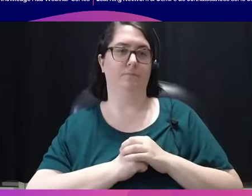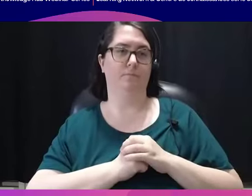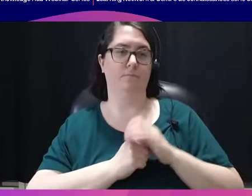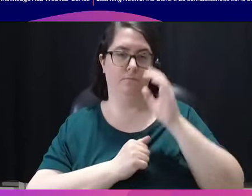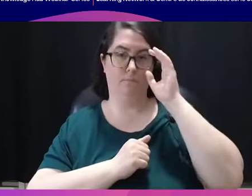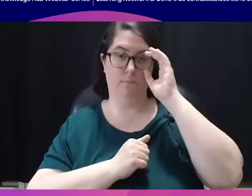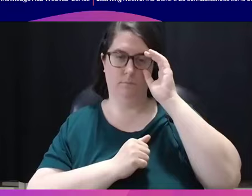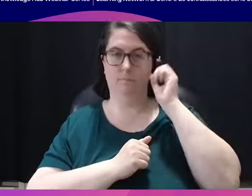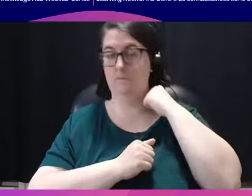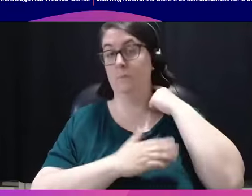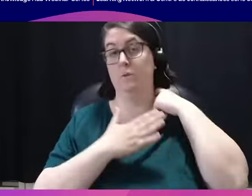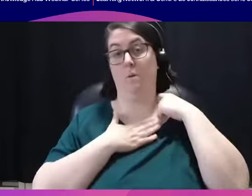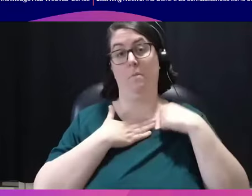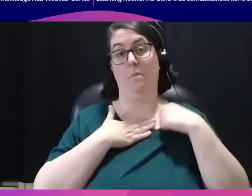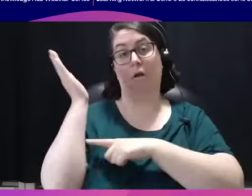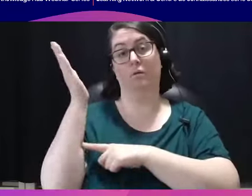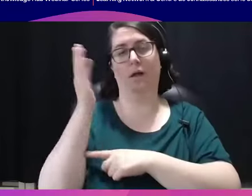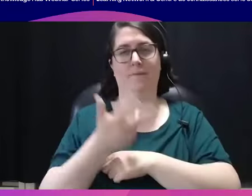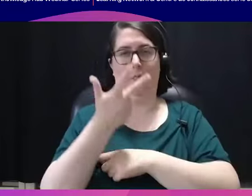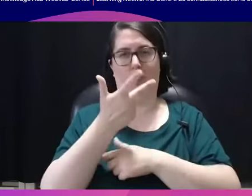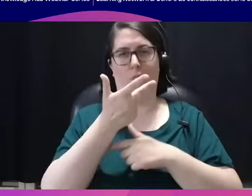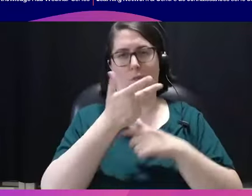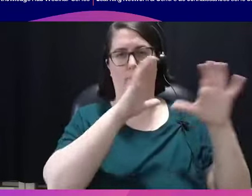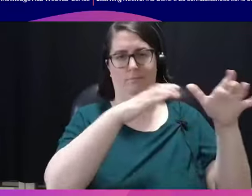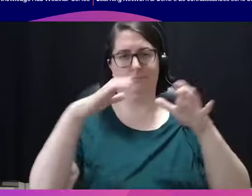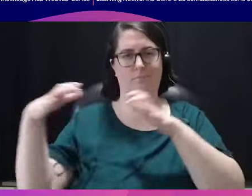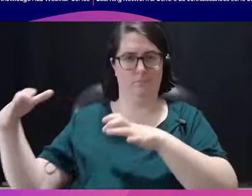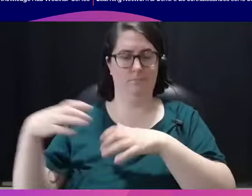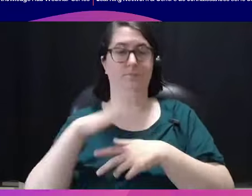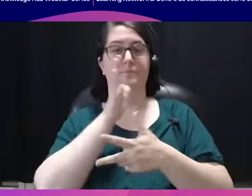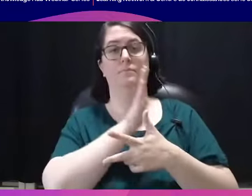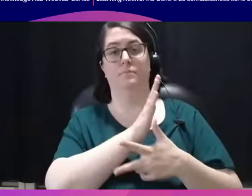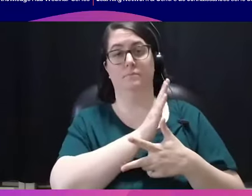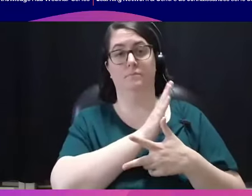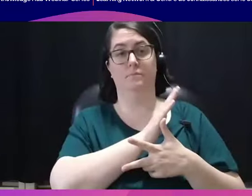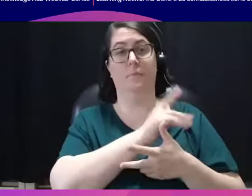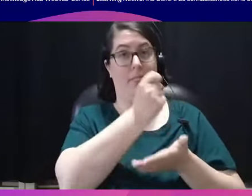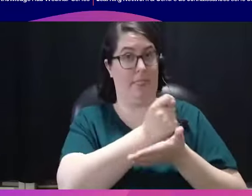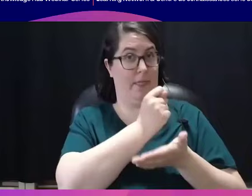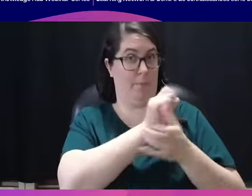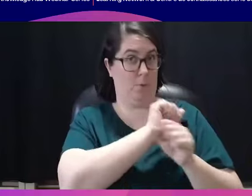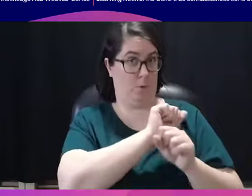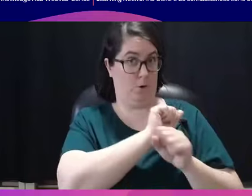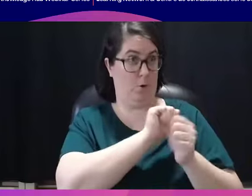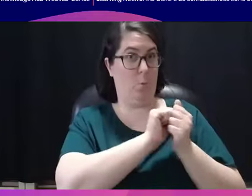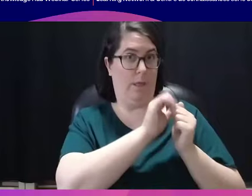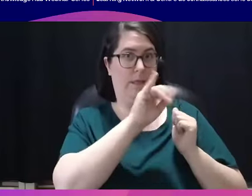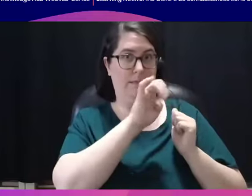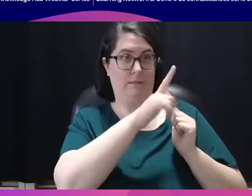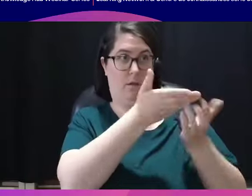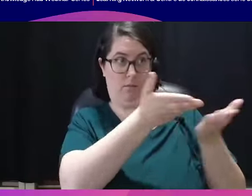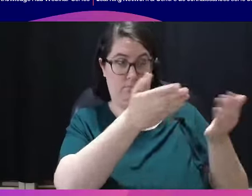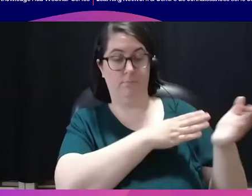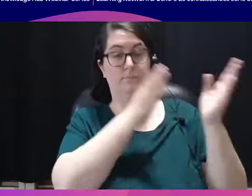So my portion of the webinar is split into 3 main sections. We'll start off with therapeutic work with incel clients,